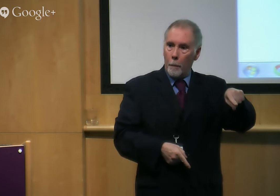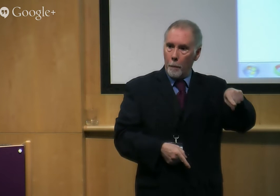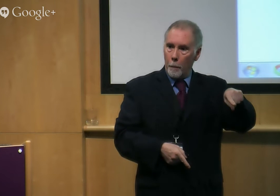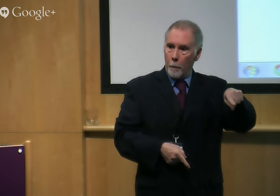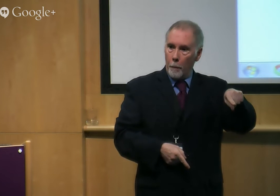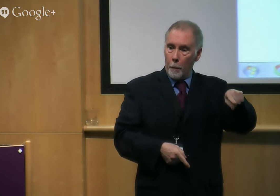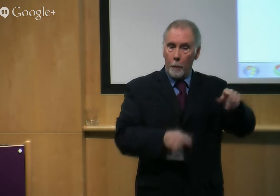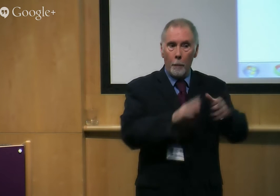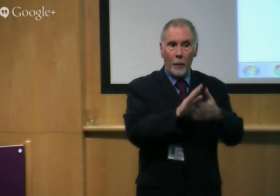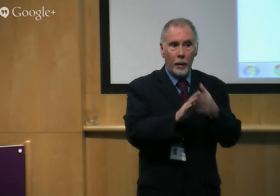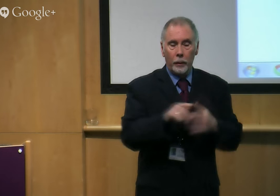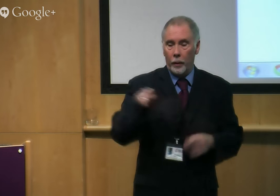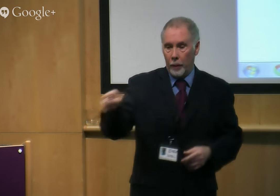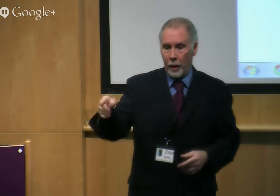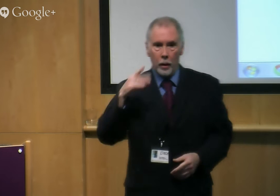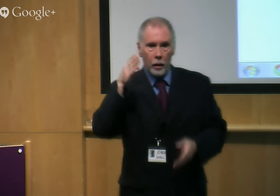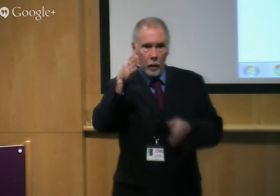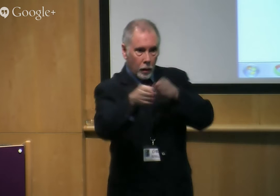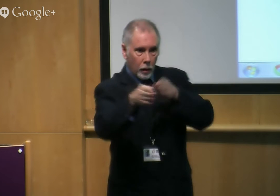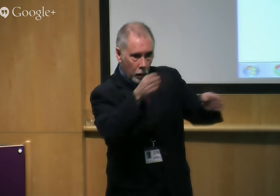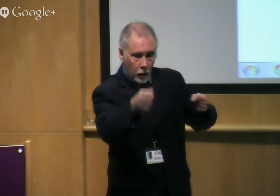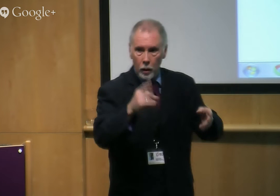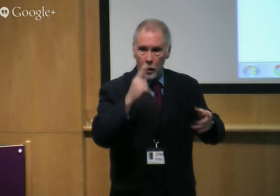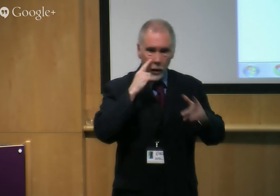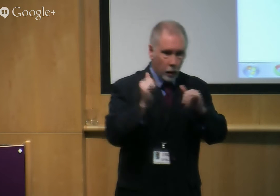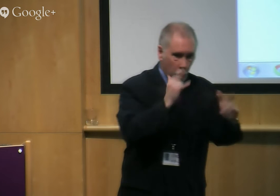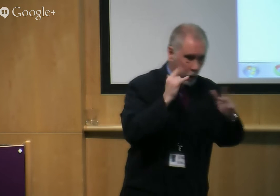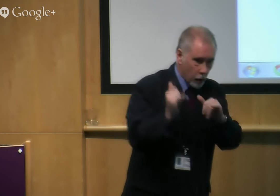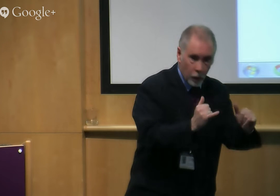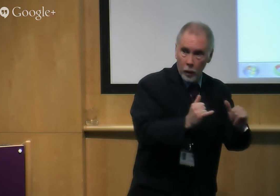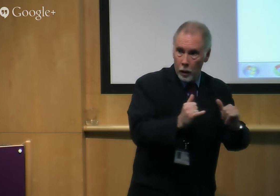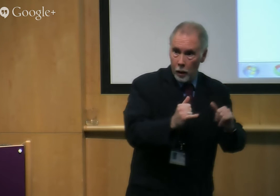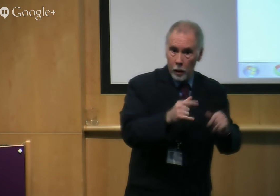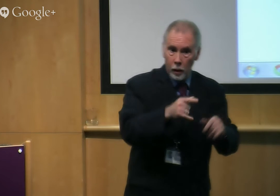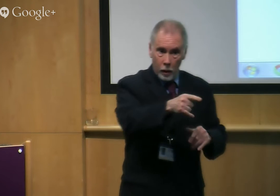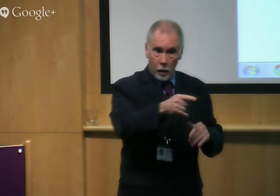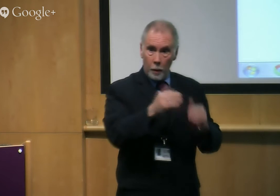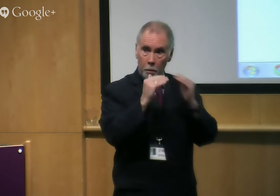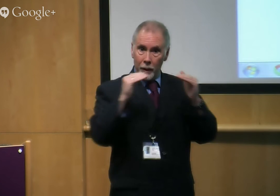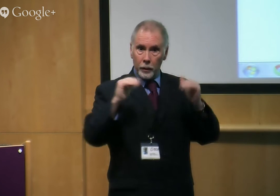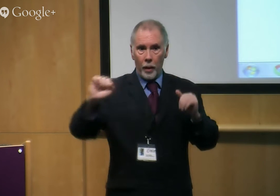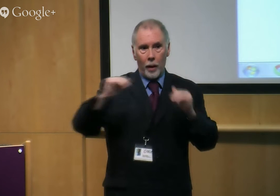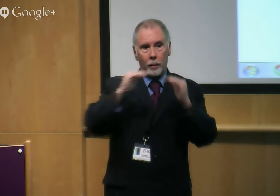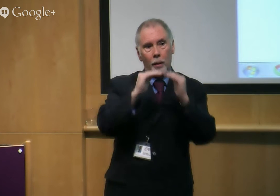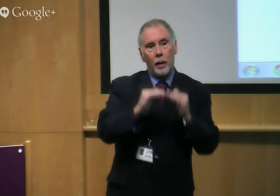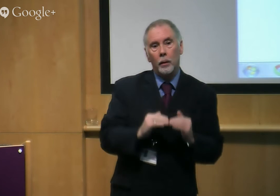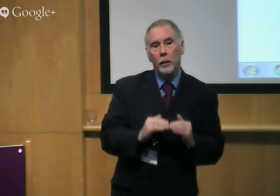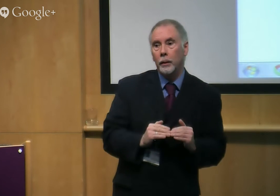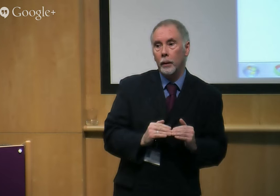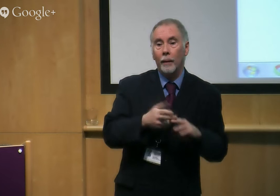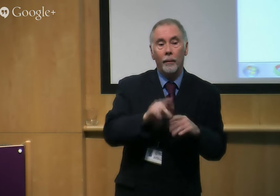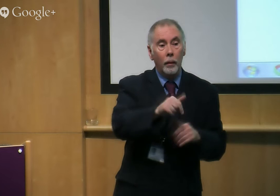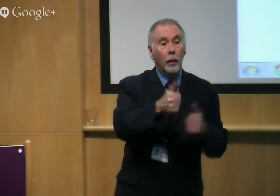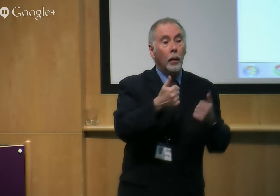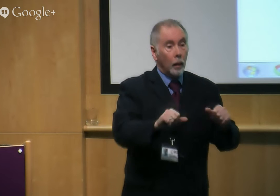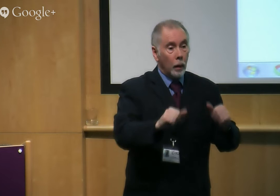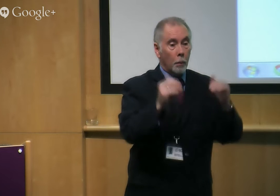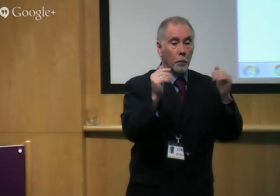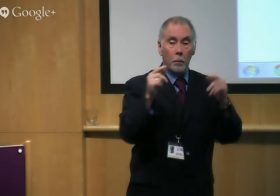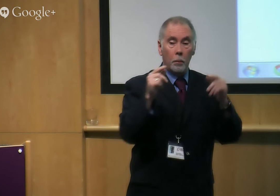benchmark for elderly people in care homes, deaf elderly people in care homes, where they can go and ensure that these care homes that